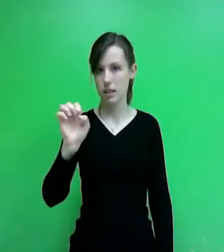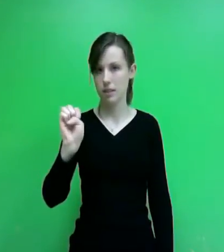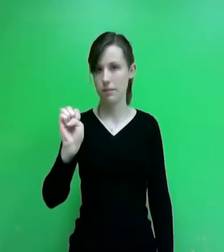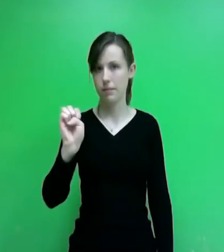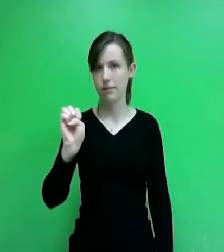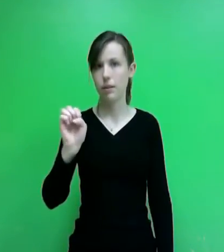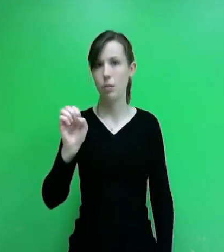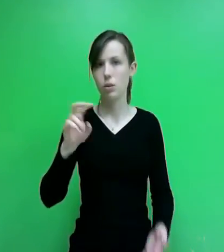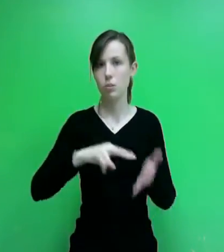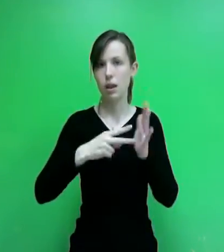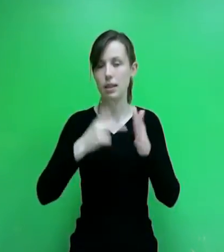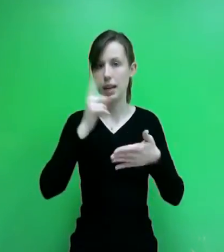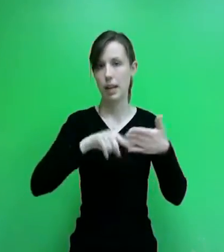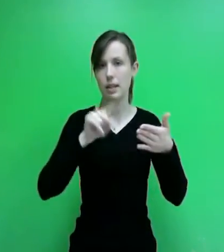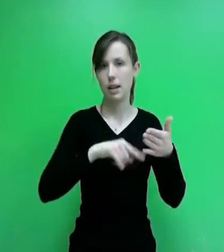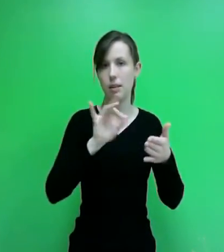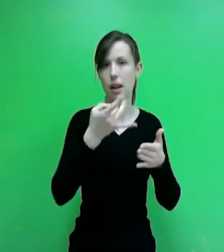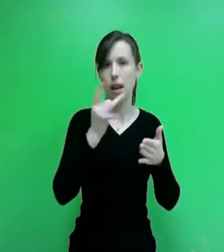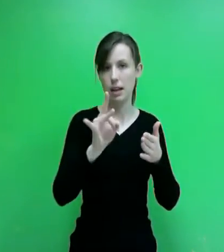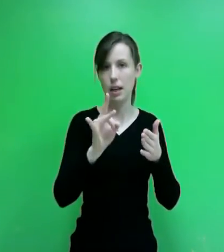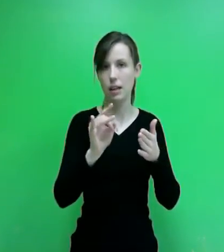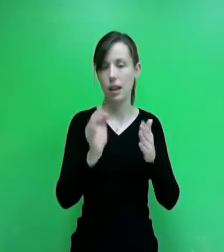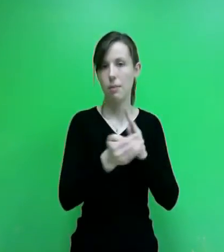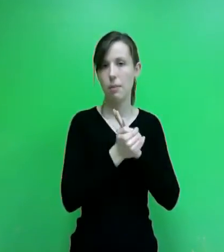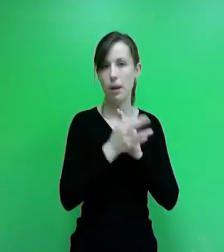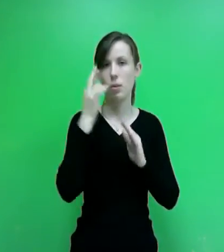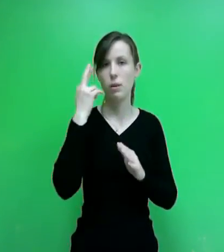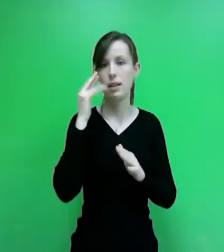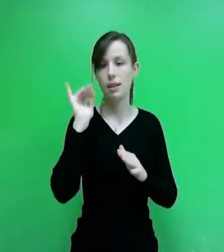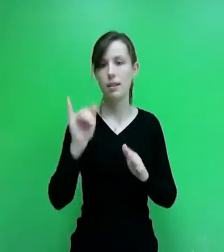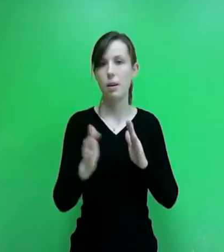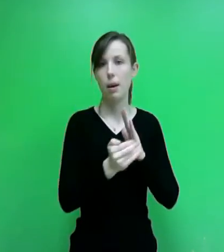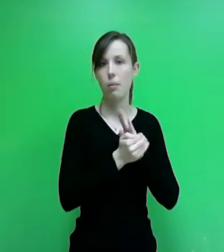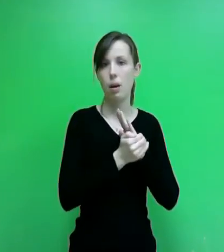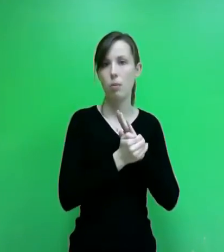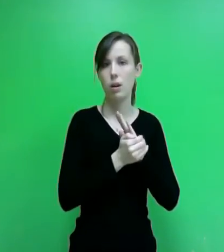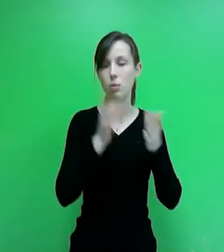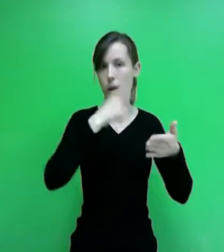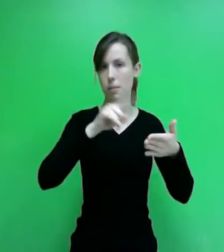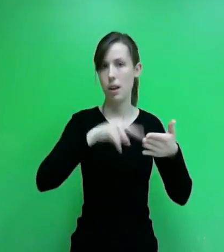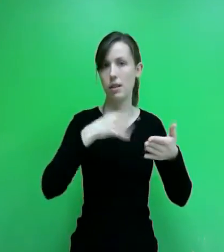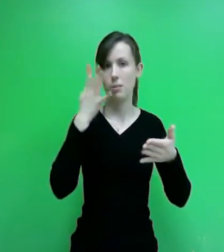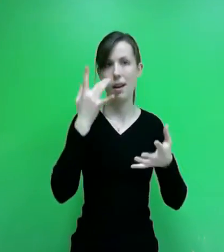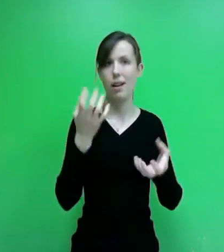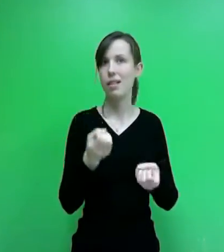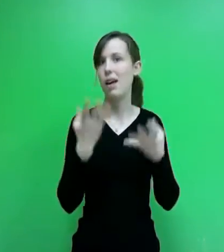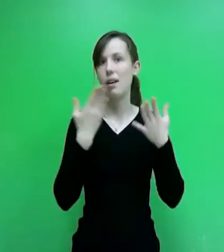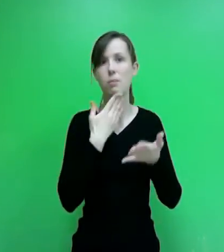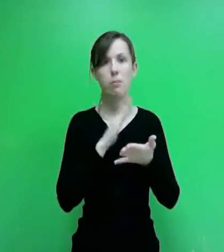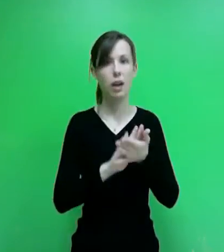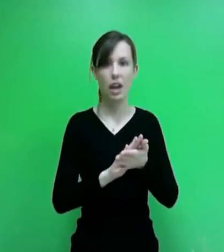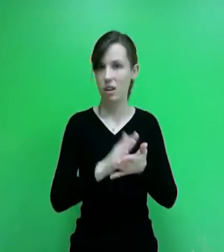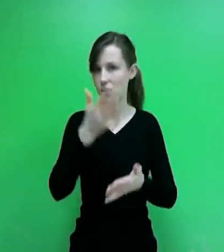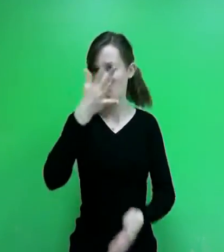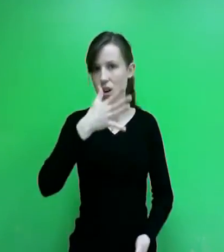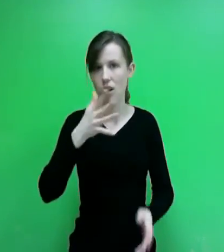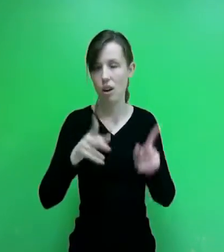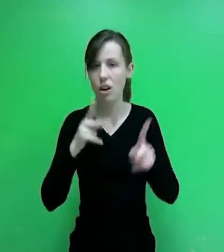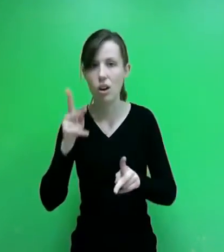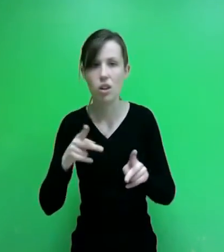the 18th Amendment. The reason that this amendment was repealed is we had a lot of gangsters and a lot of people bootlegging alcohol into